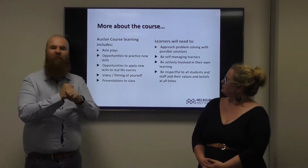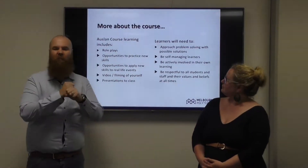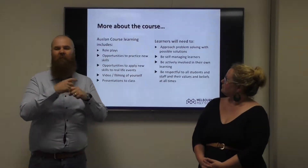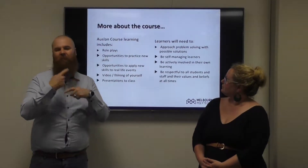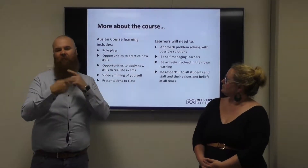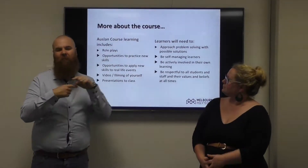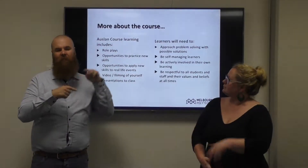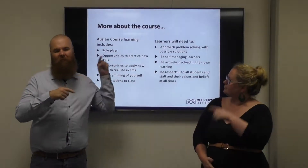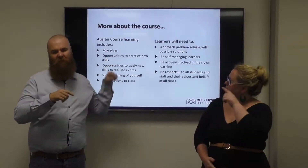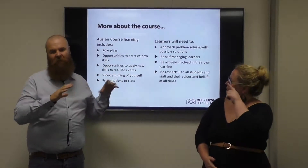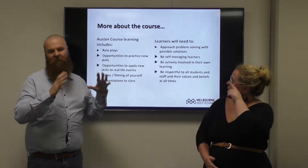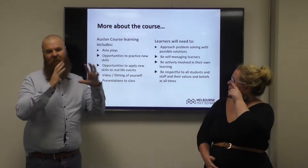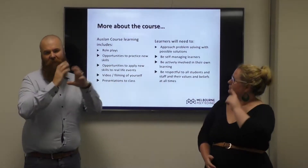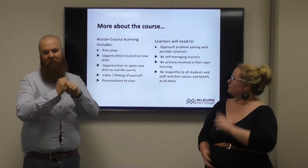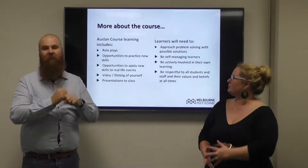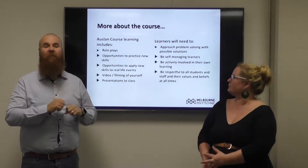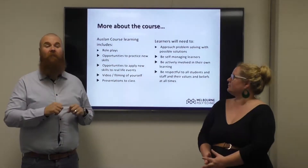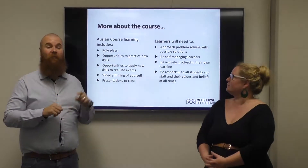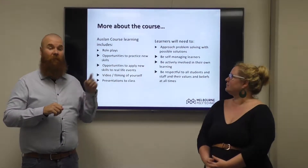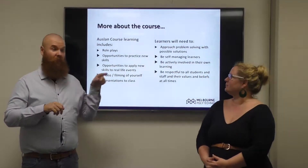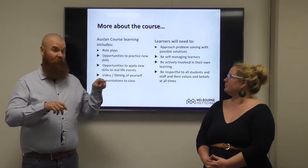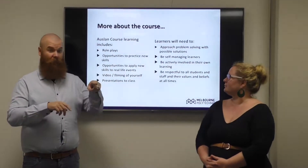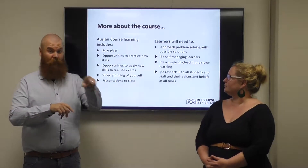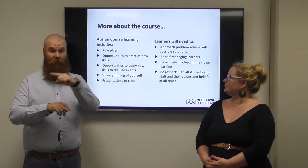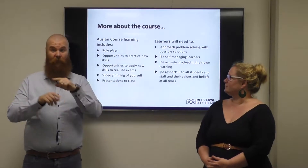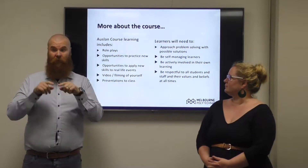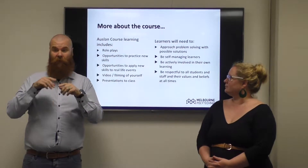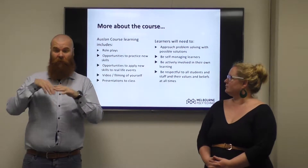So a quick summary about the course.